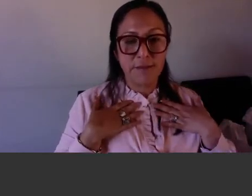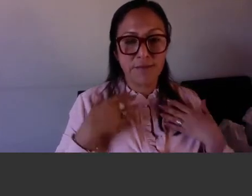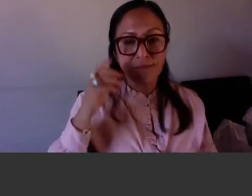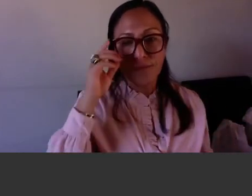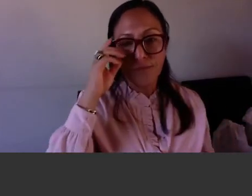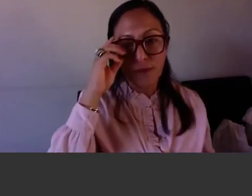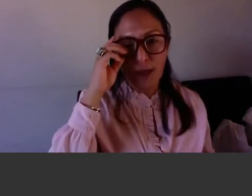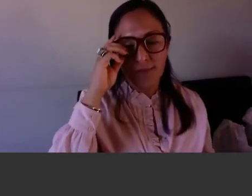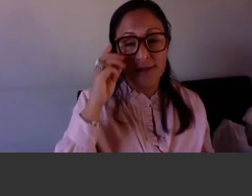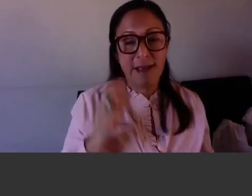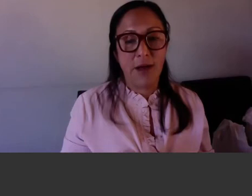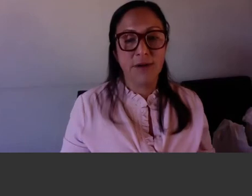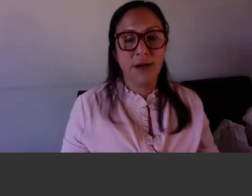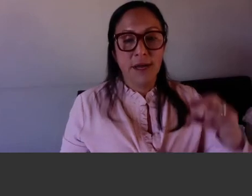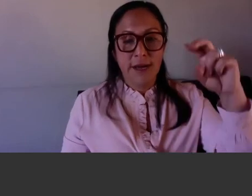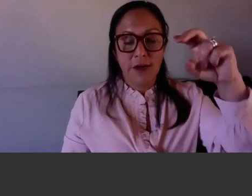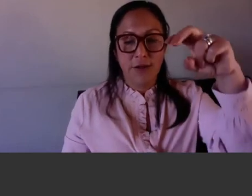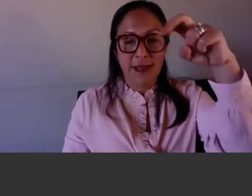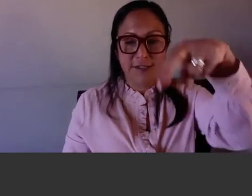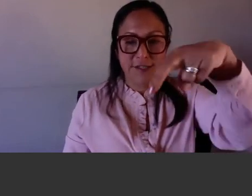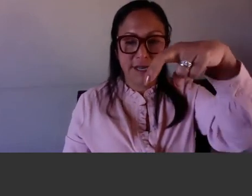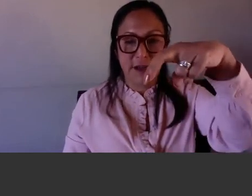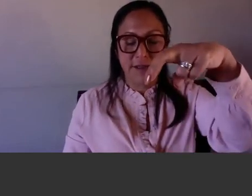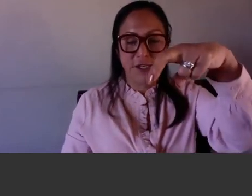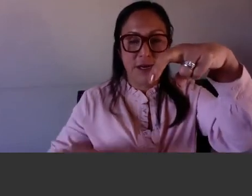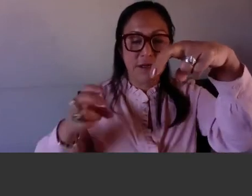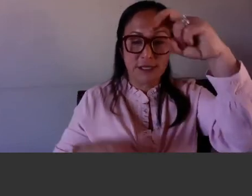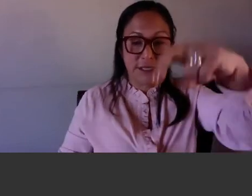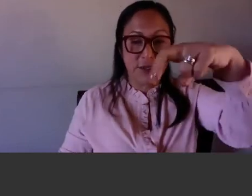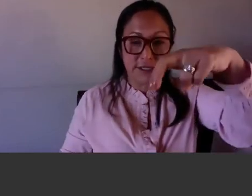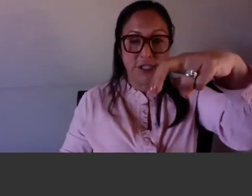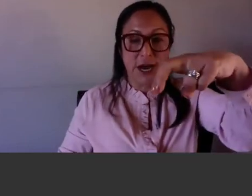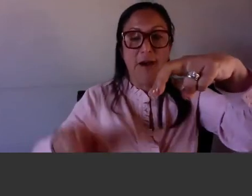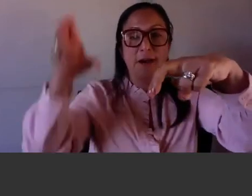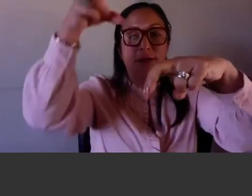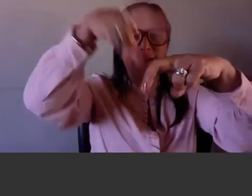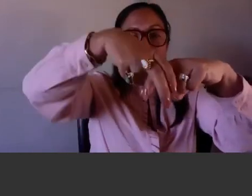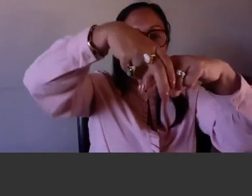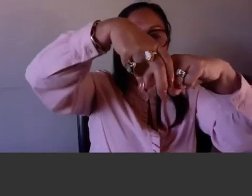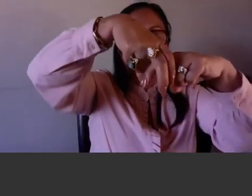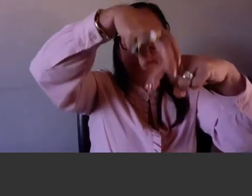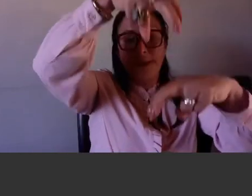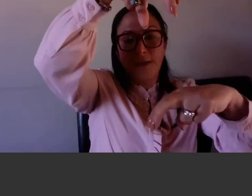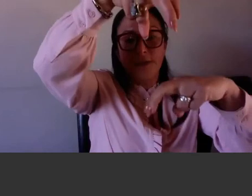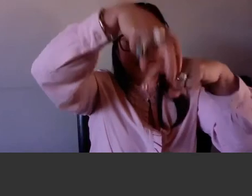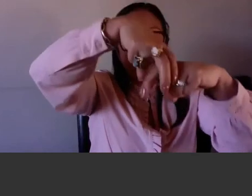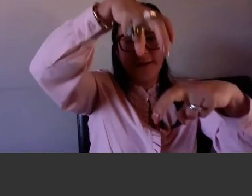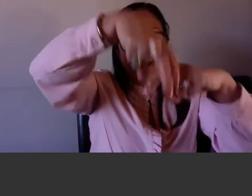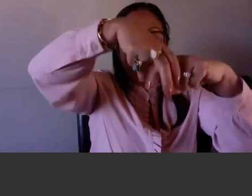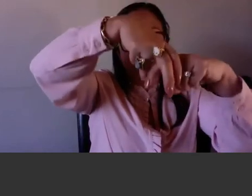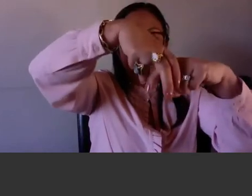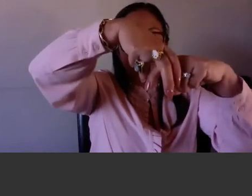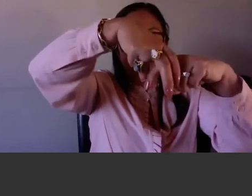hands. Sit down. Your legs are sitting on the chair. Here's the chair, and your legs go over them. So